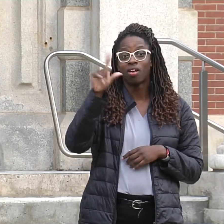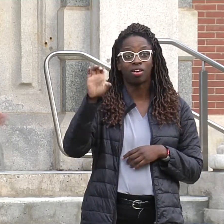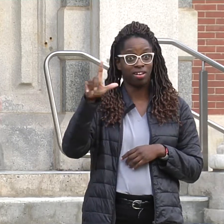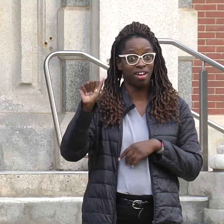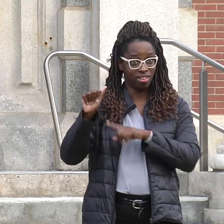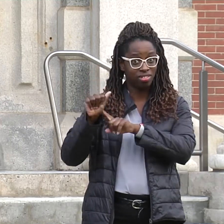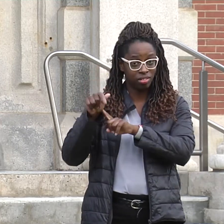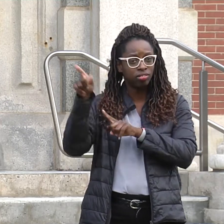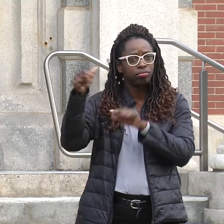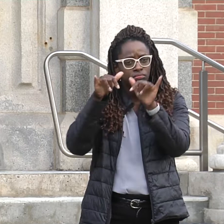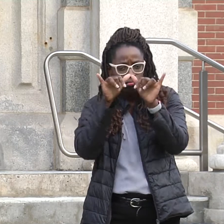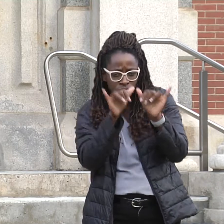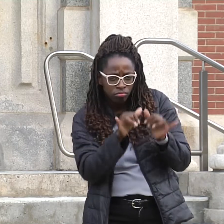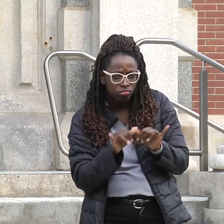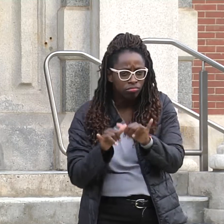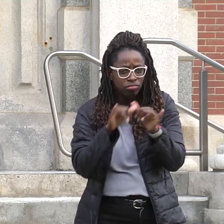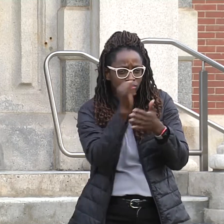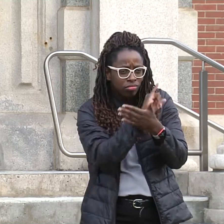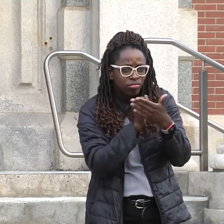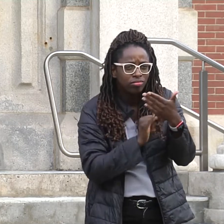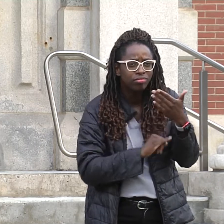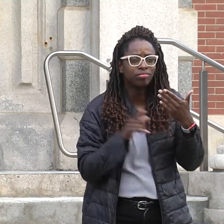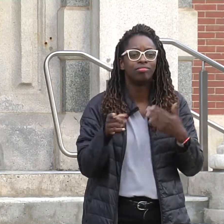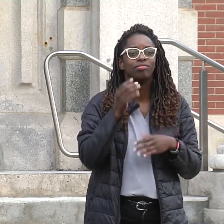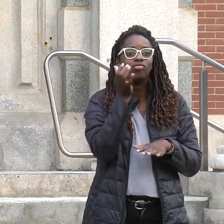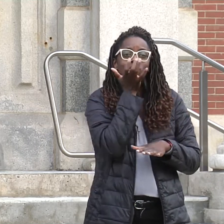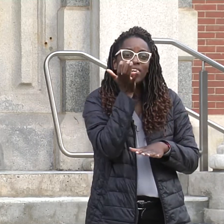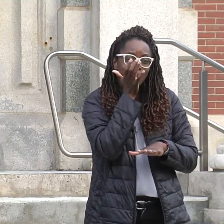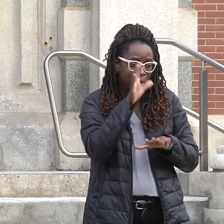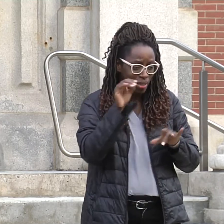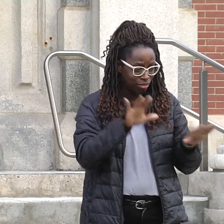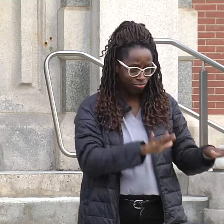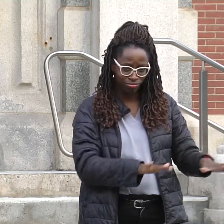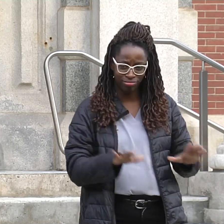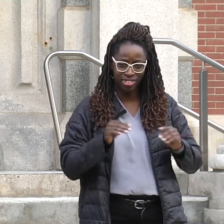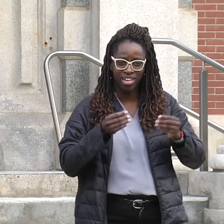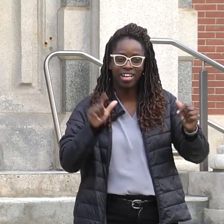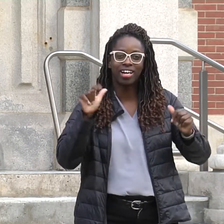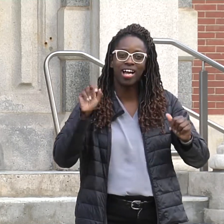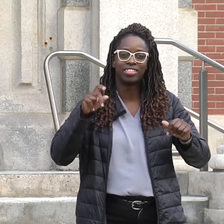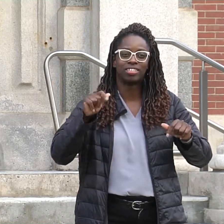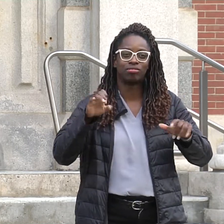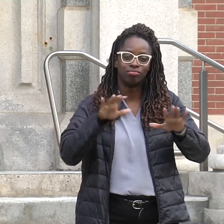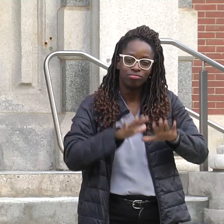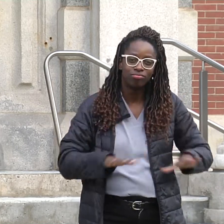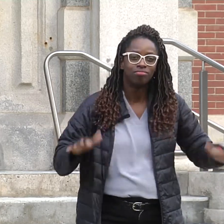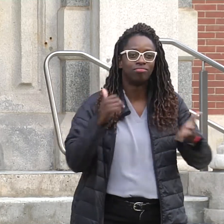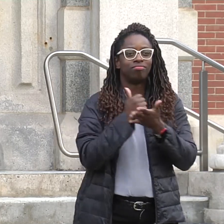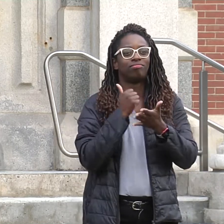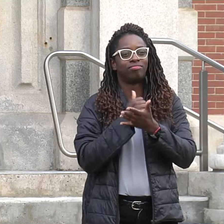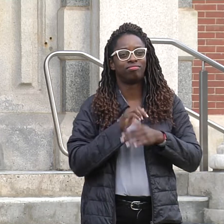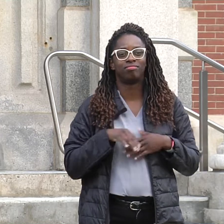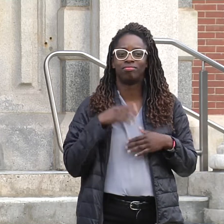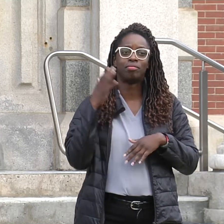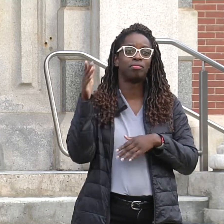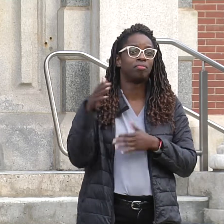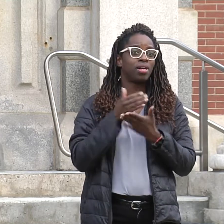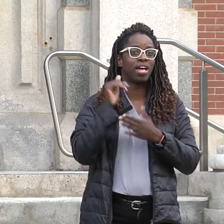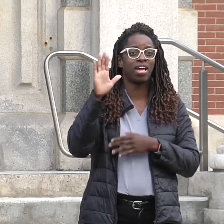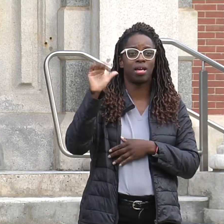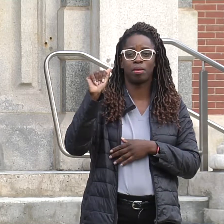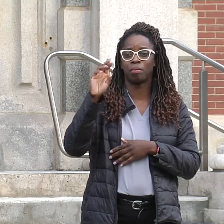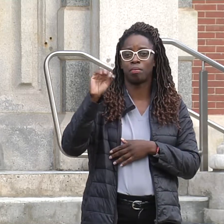that helped bring the lawn back to life here. Thank you, Pete and Eddie from Banshee. And then I want to thank some folks from the city. You